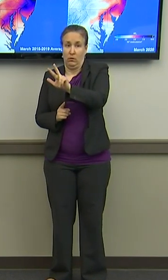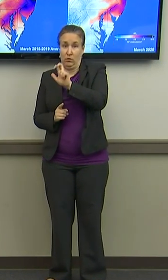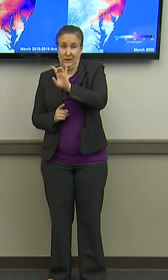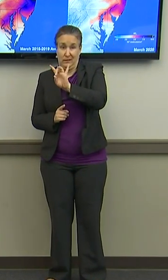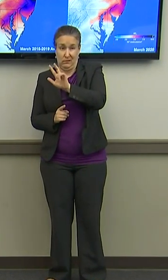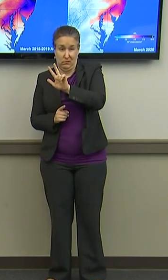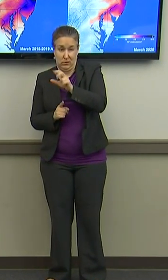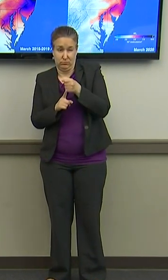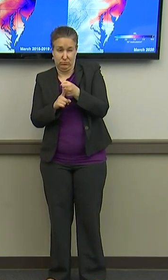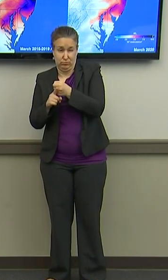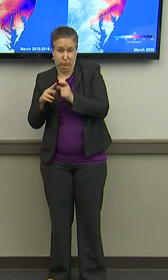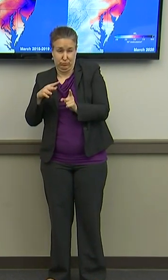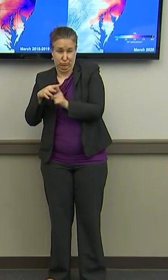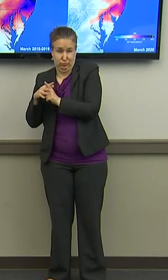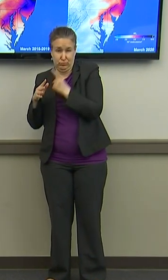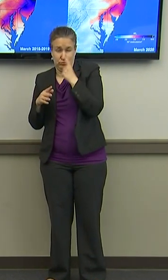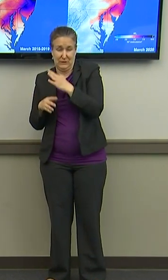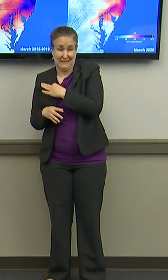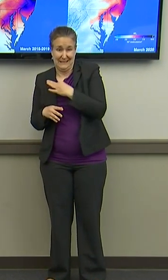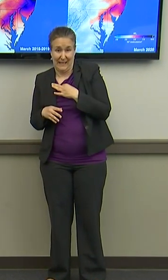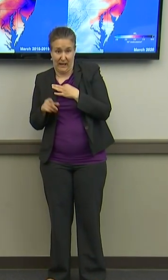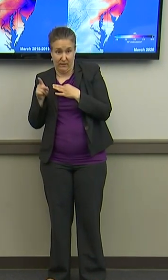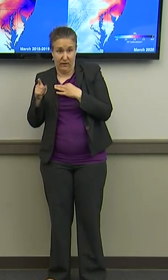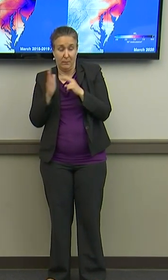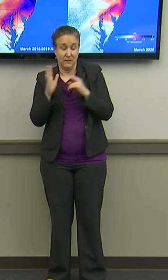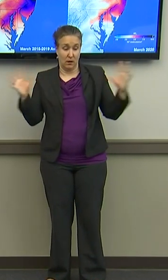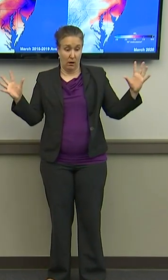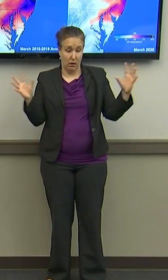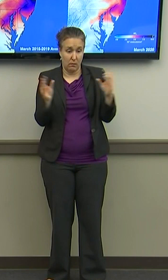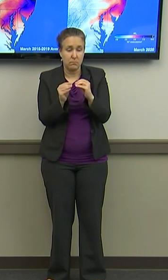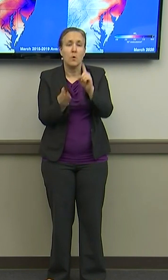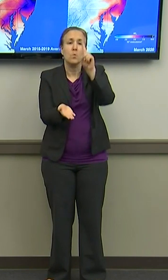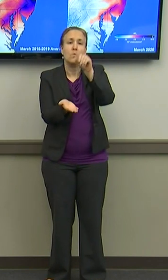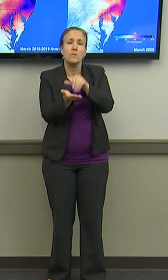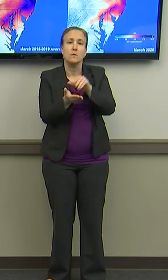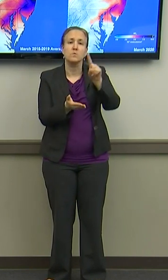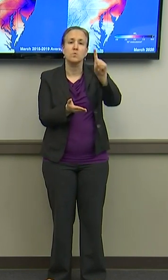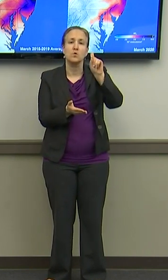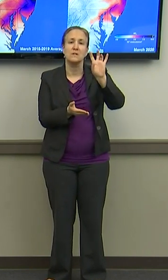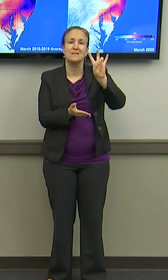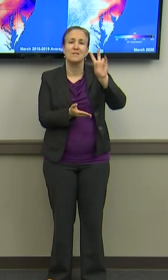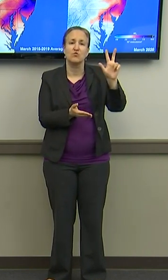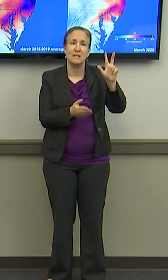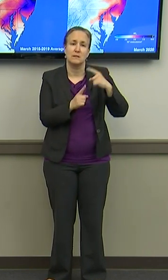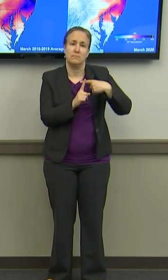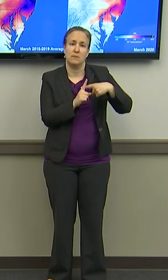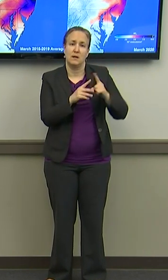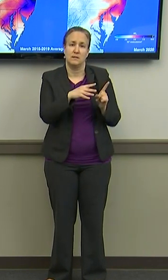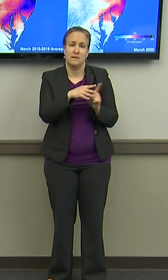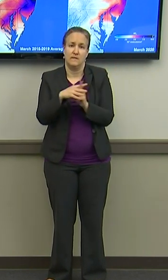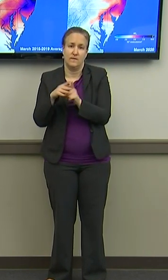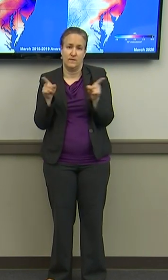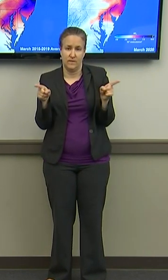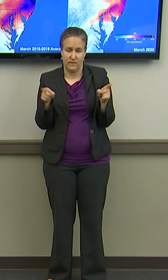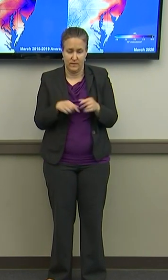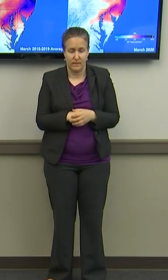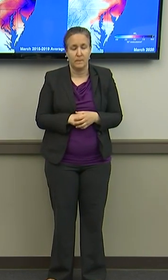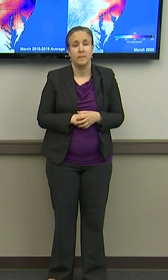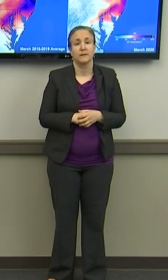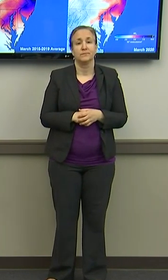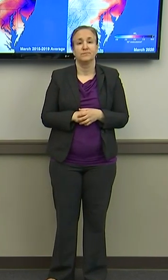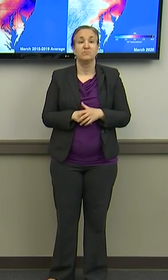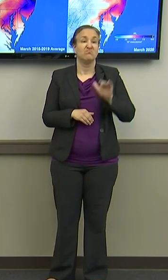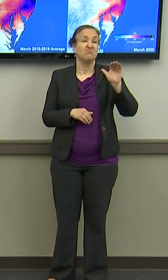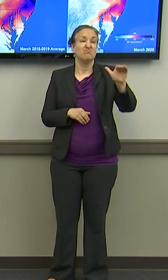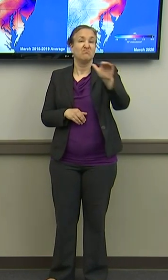383 cases among staff, for a total of 1,173 positive individuals. A